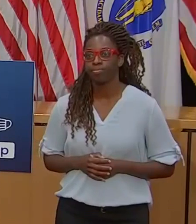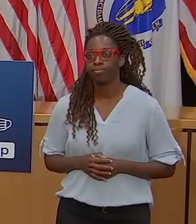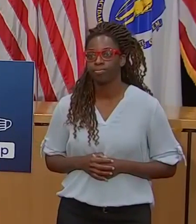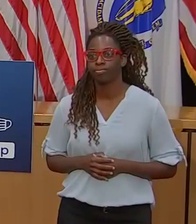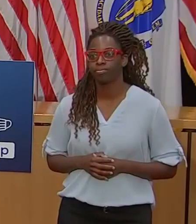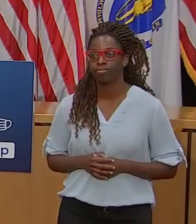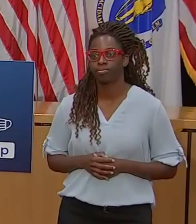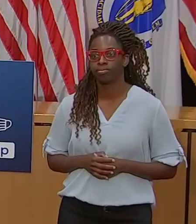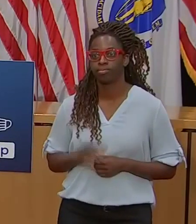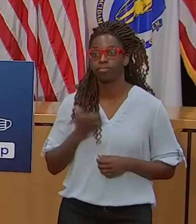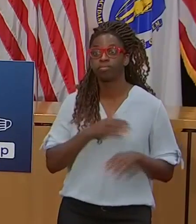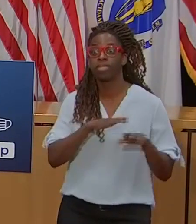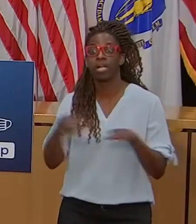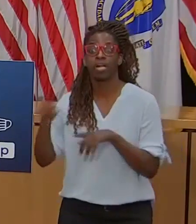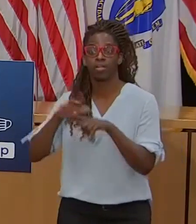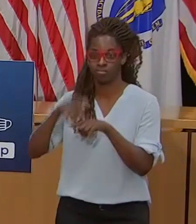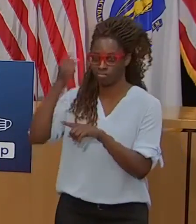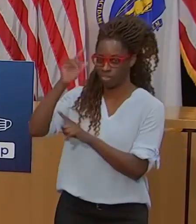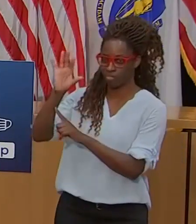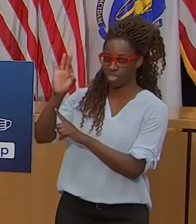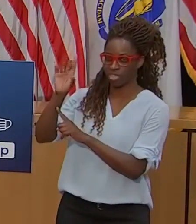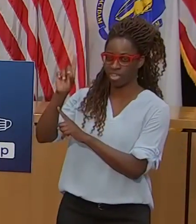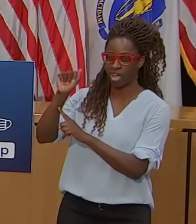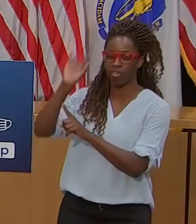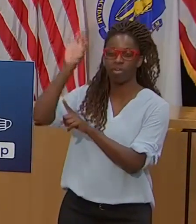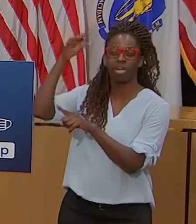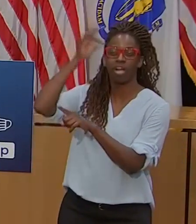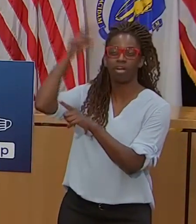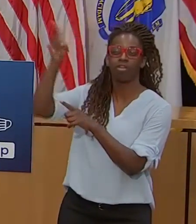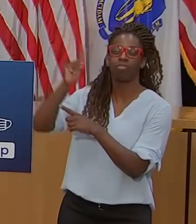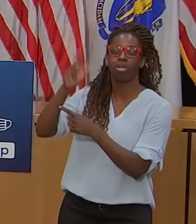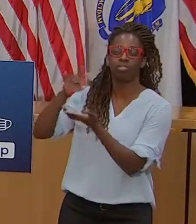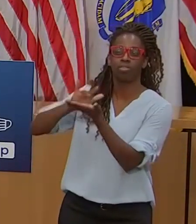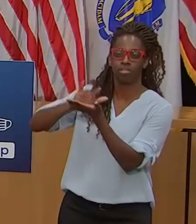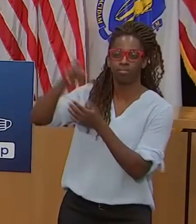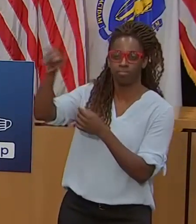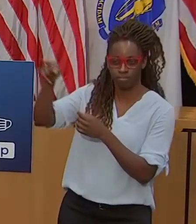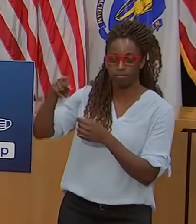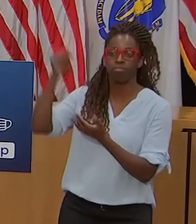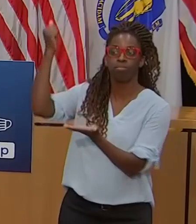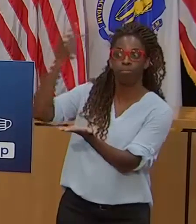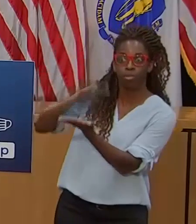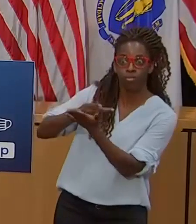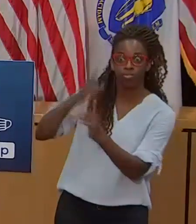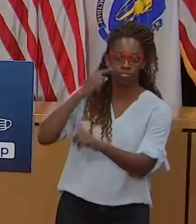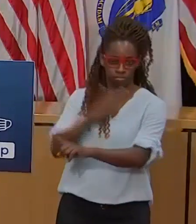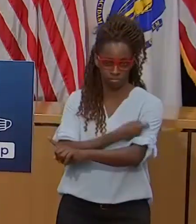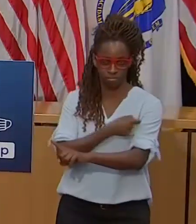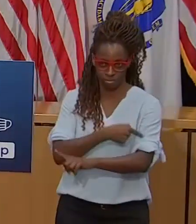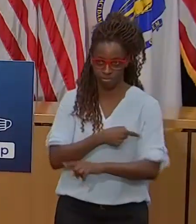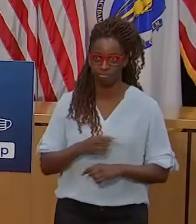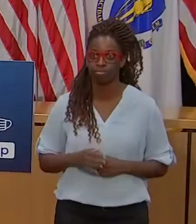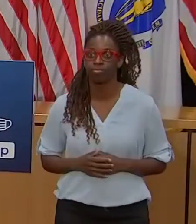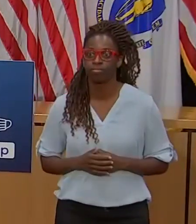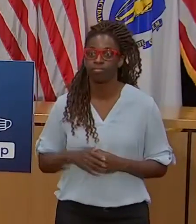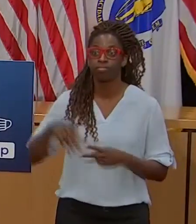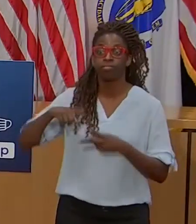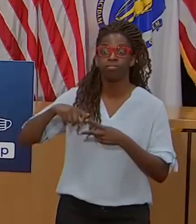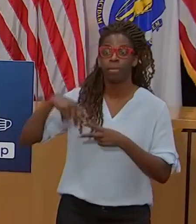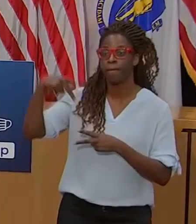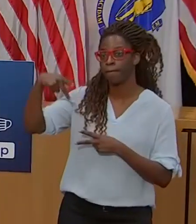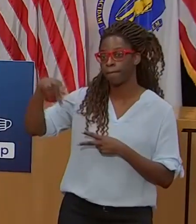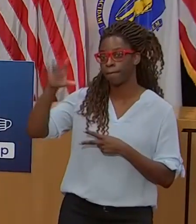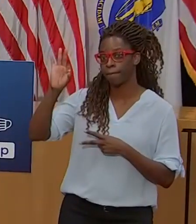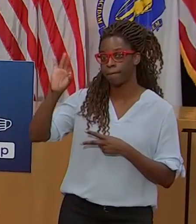on the FDA's emergency use authorization for a vaccine, which seems imminent for Pfizer and Moderna. As